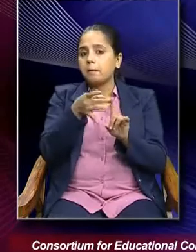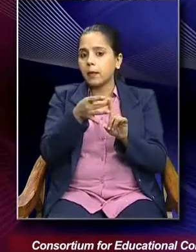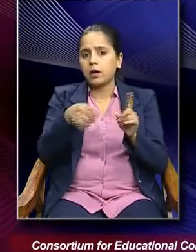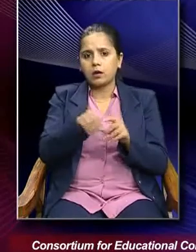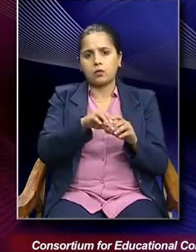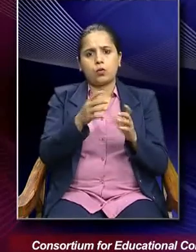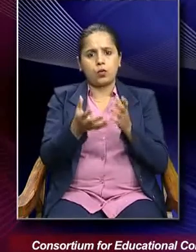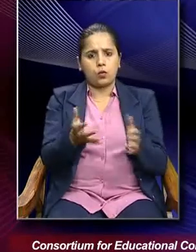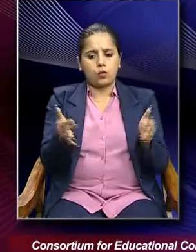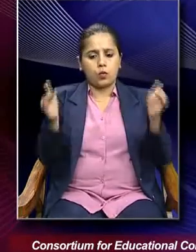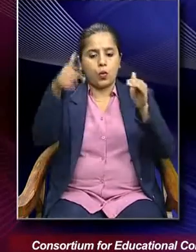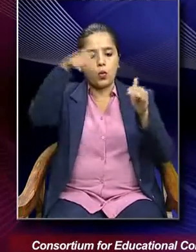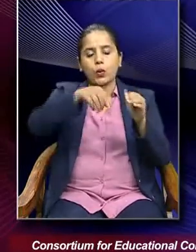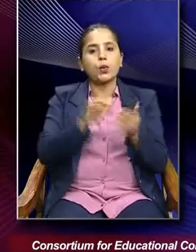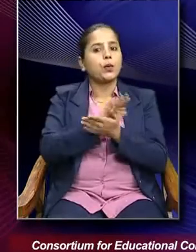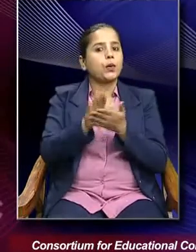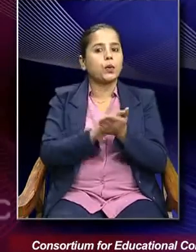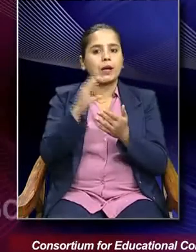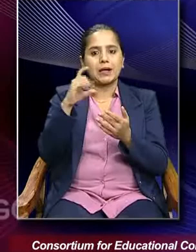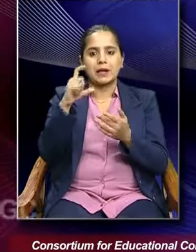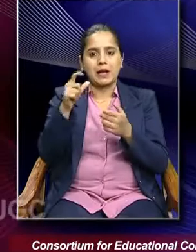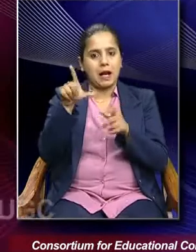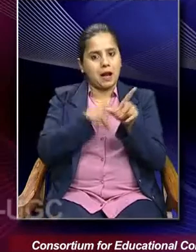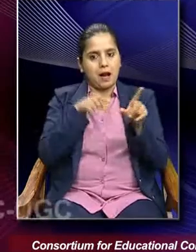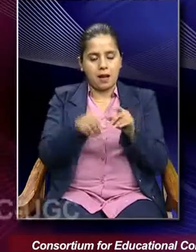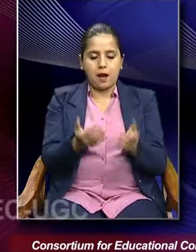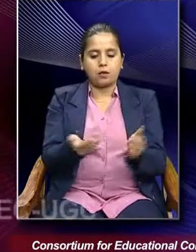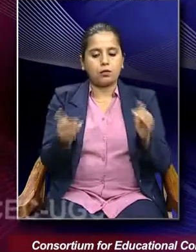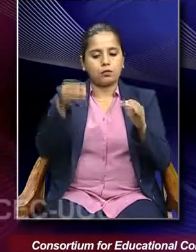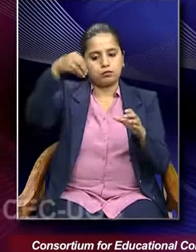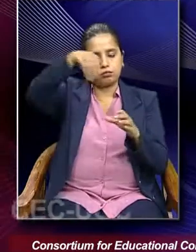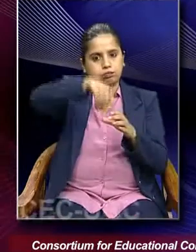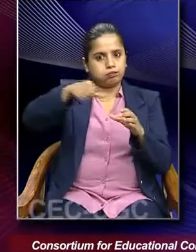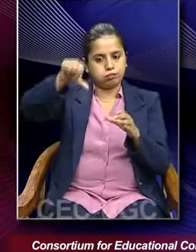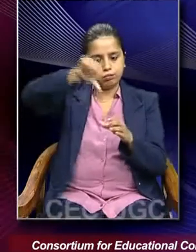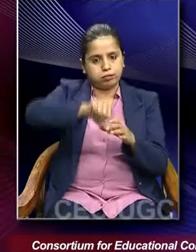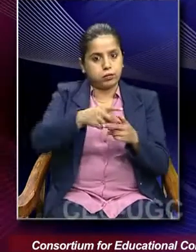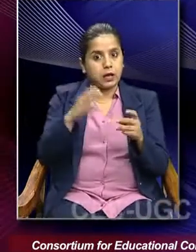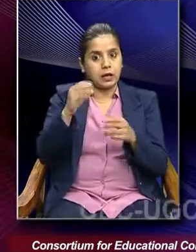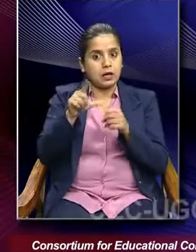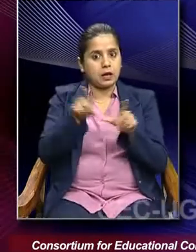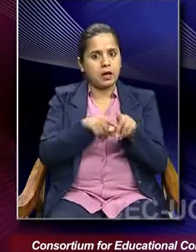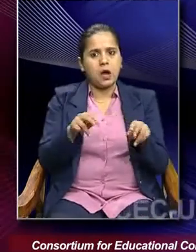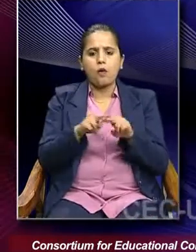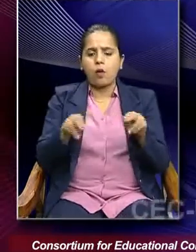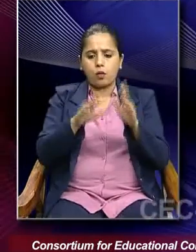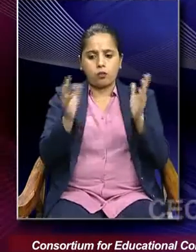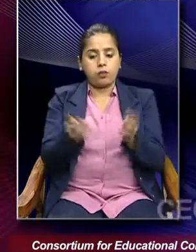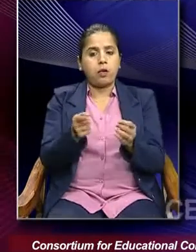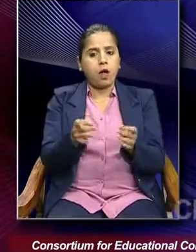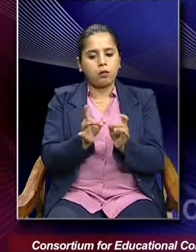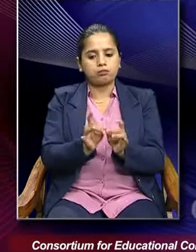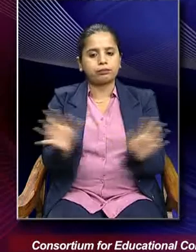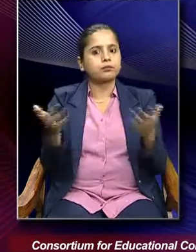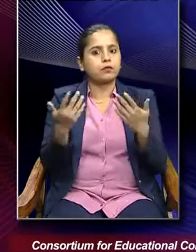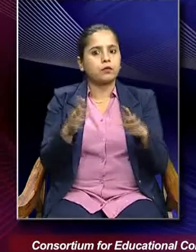the hollow clay mold. The clay coating was fully removed once it